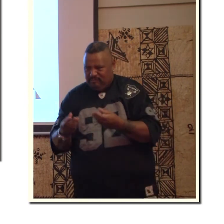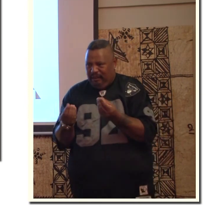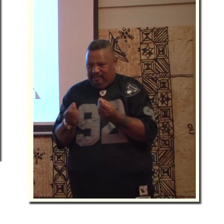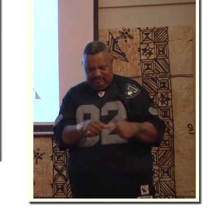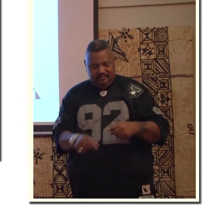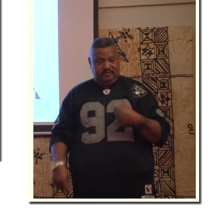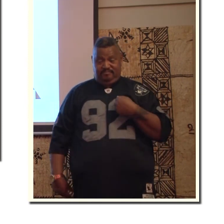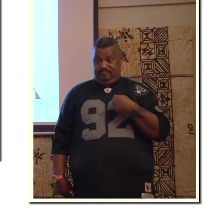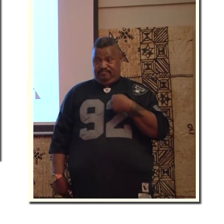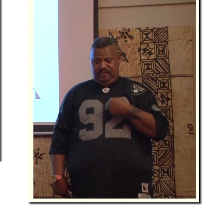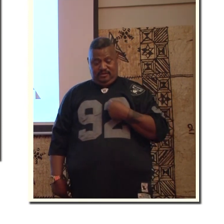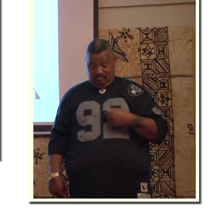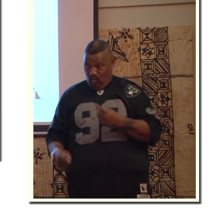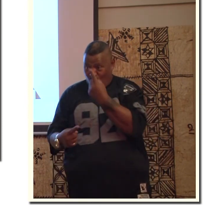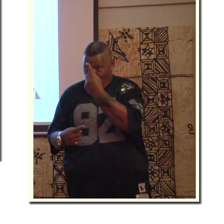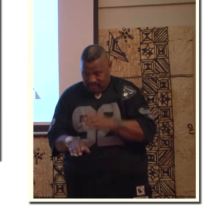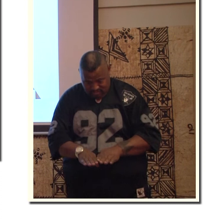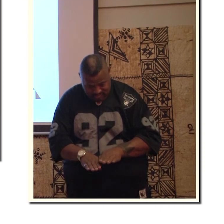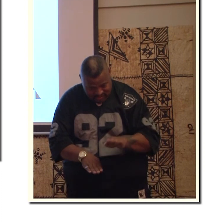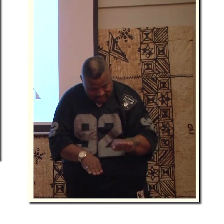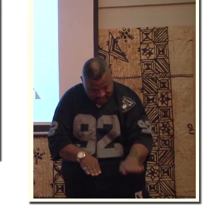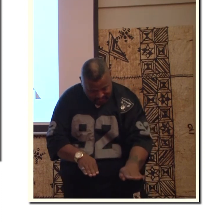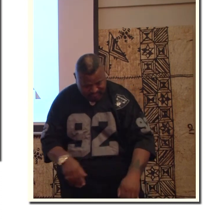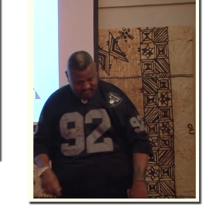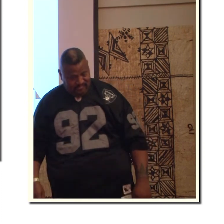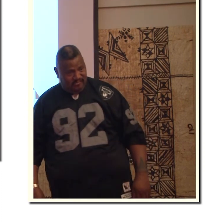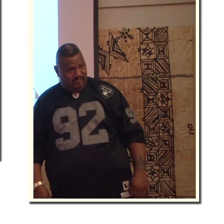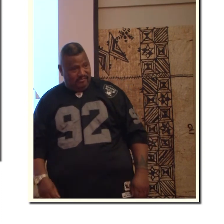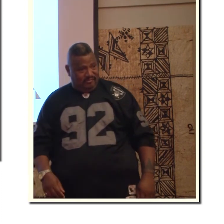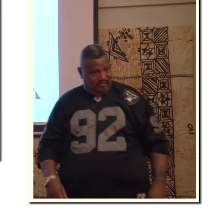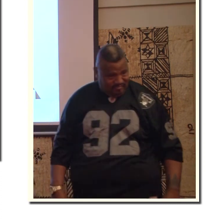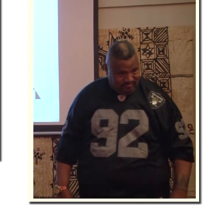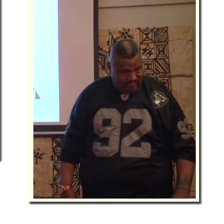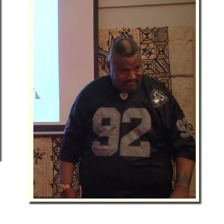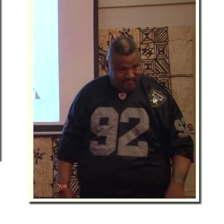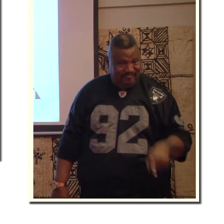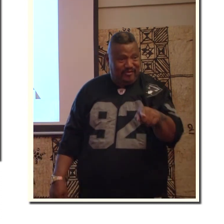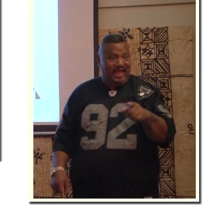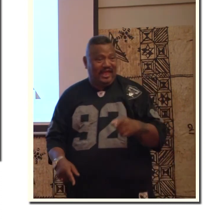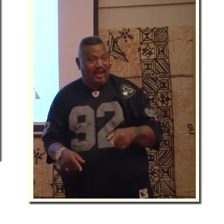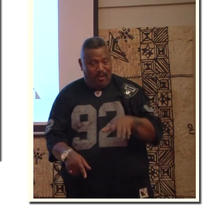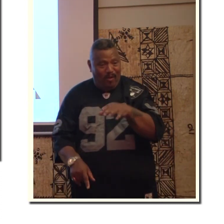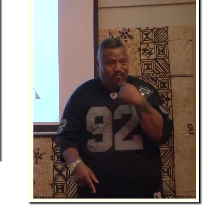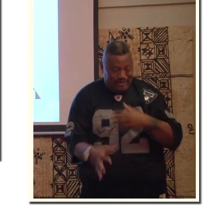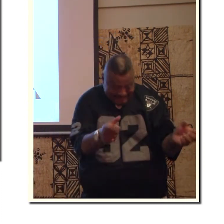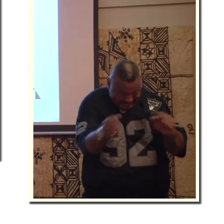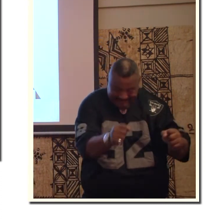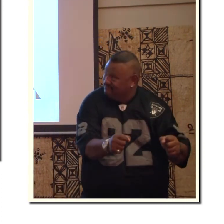saw the security try to get something back off them. So I went up to one of them, stood on one of their